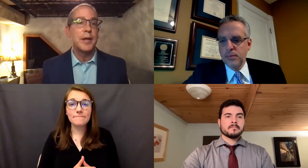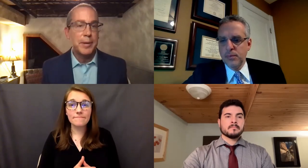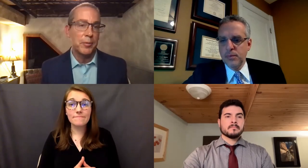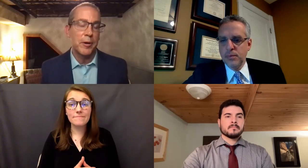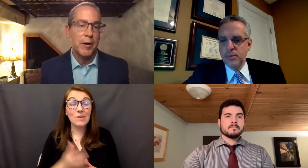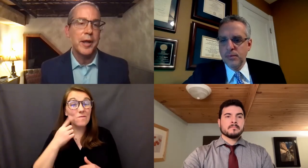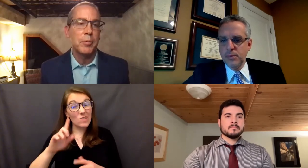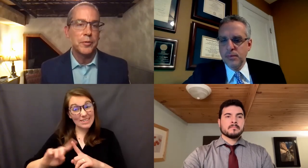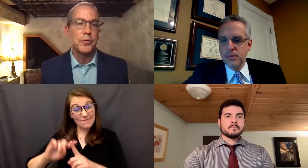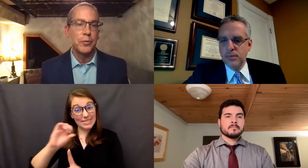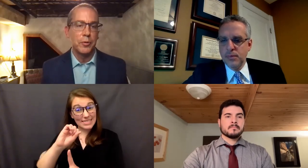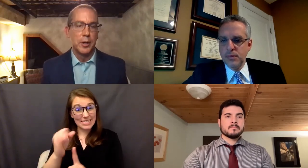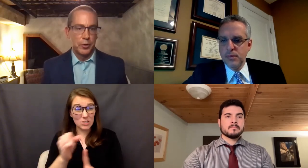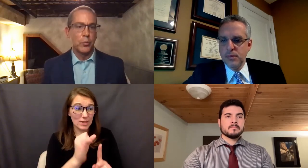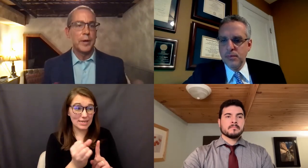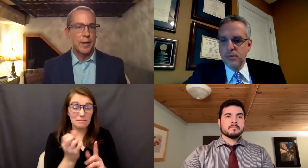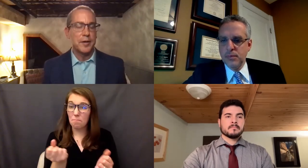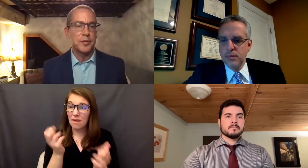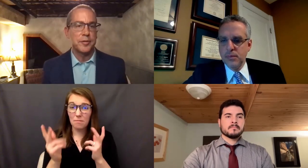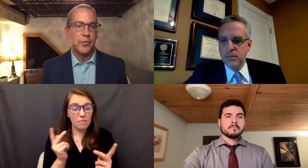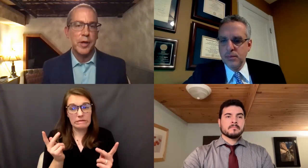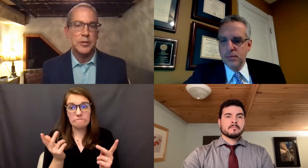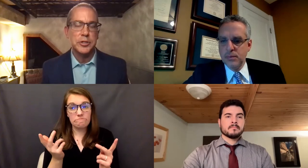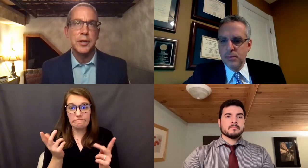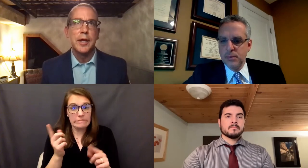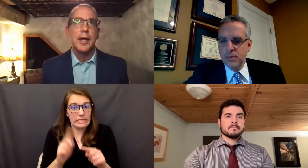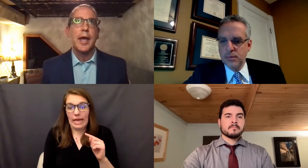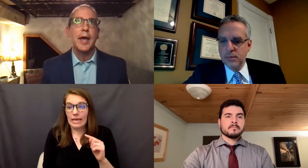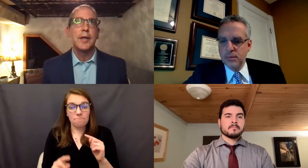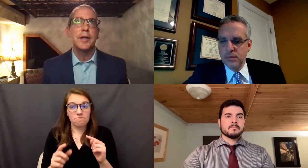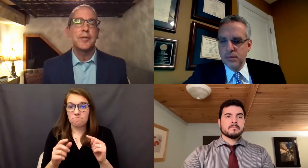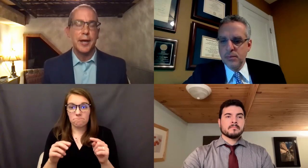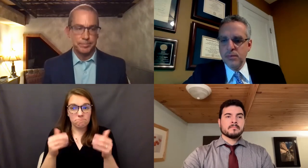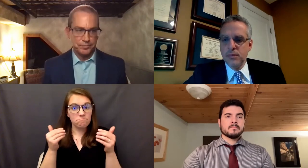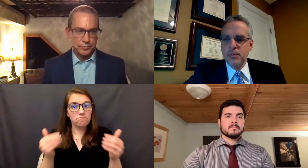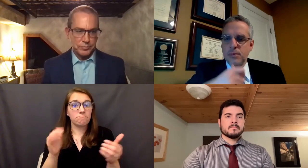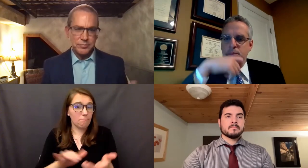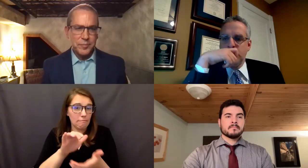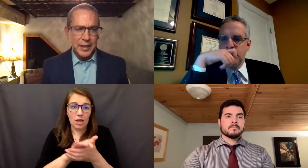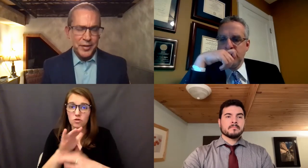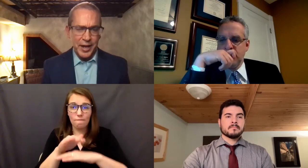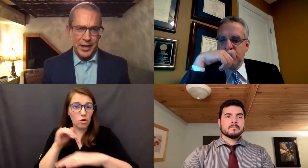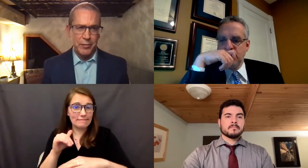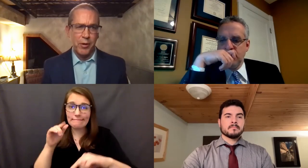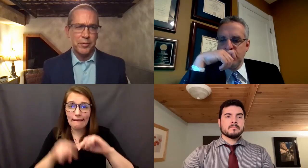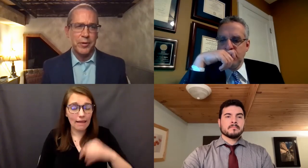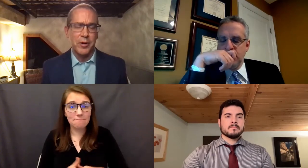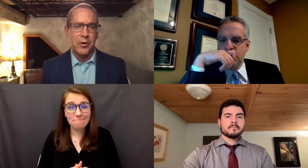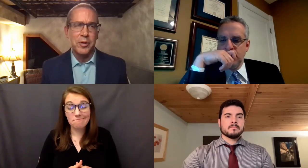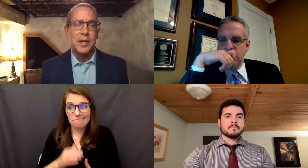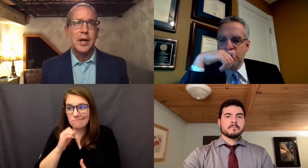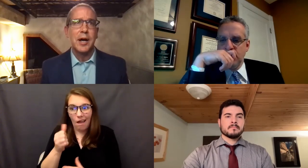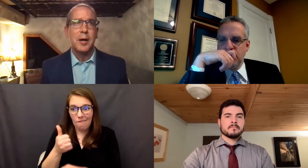reasons, many people are unable to realize this vocation. And it's not any fault of